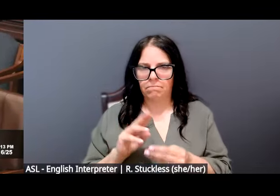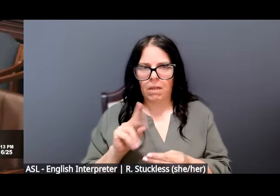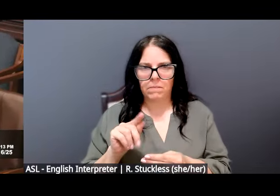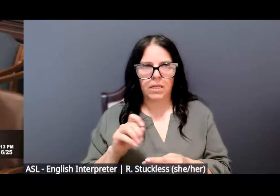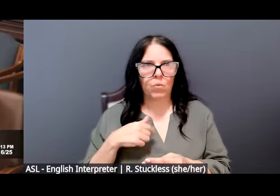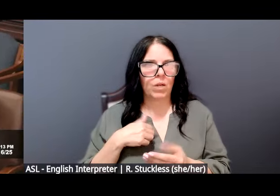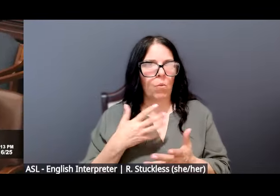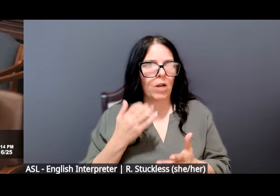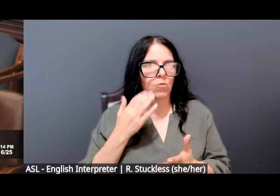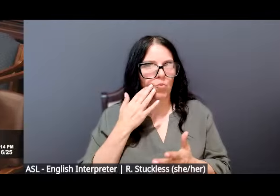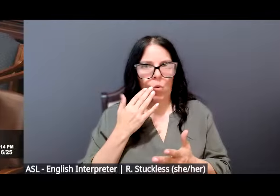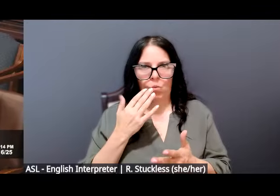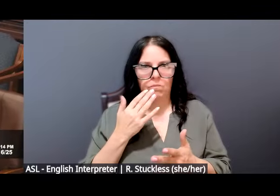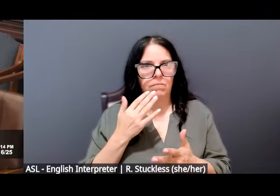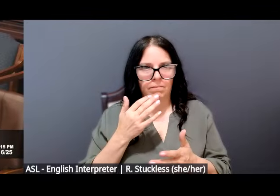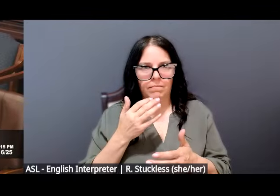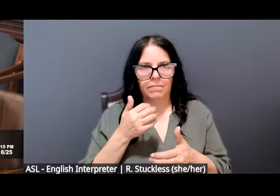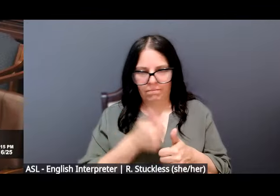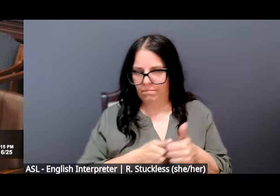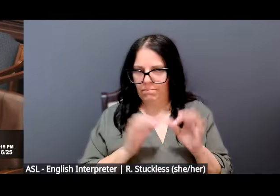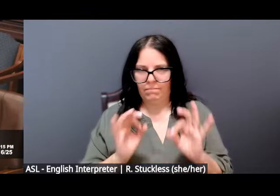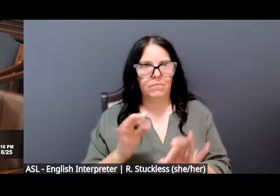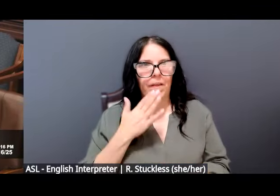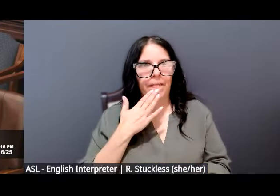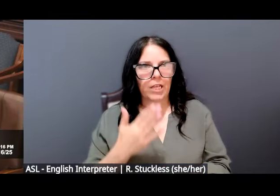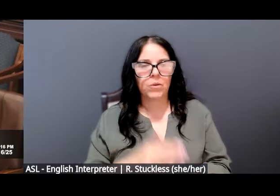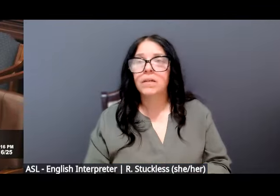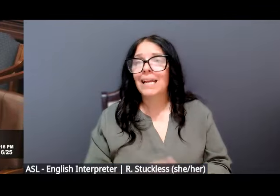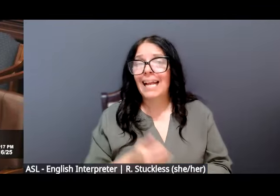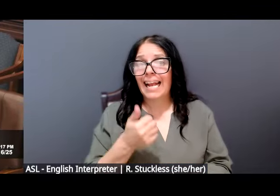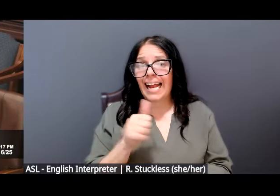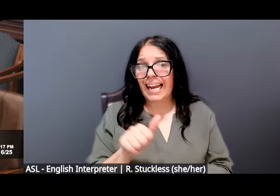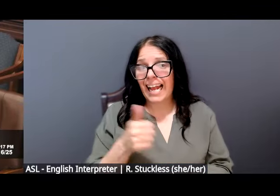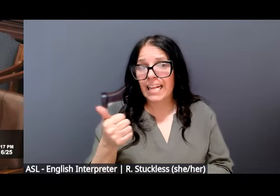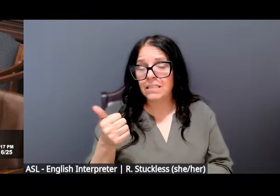one of them. So, is there anything else to add to the